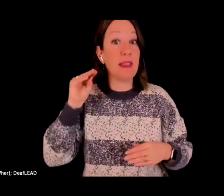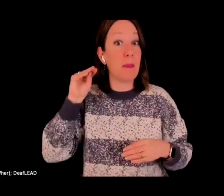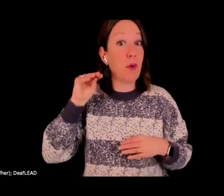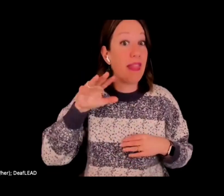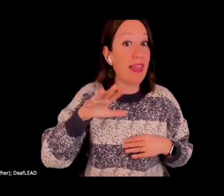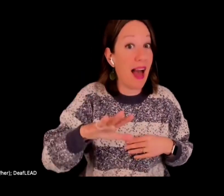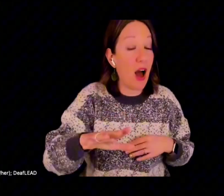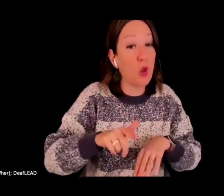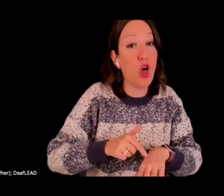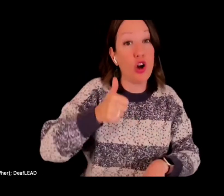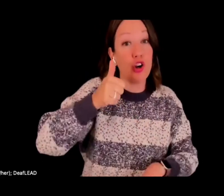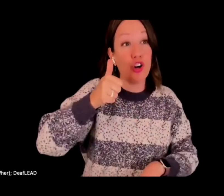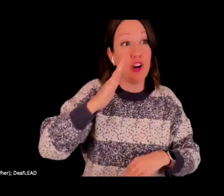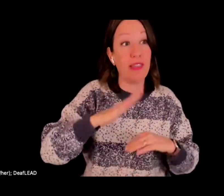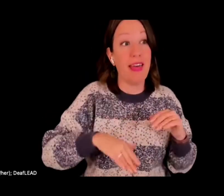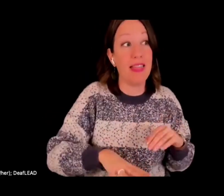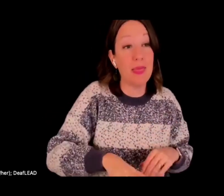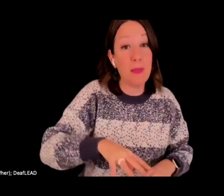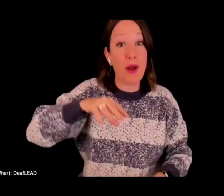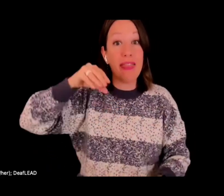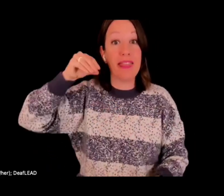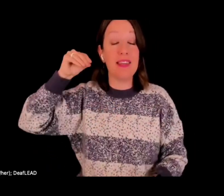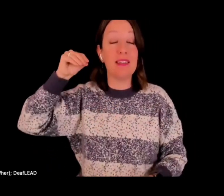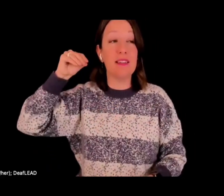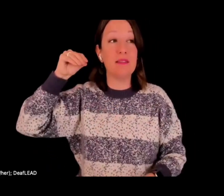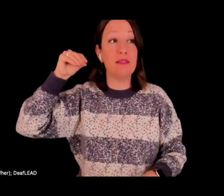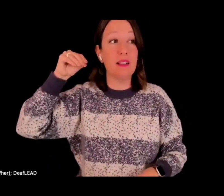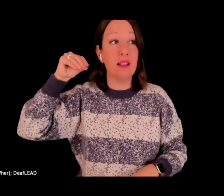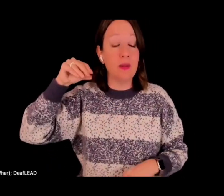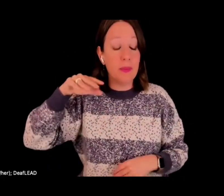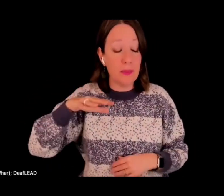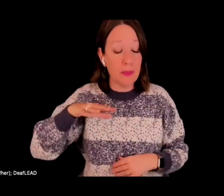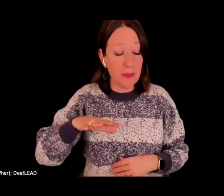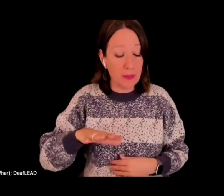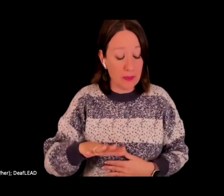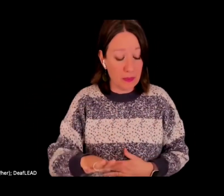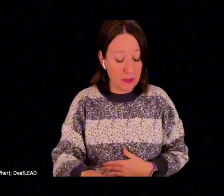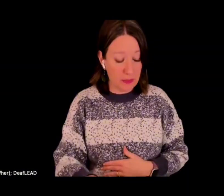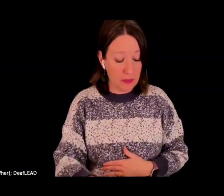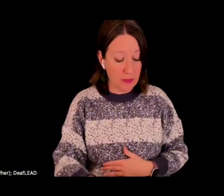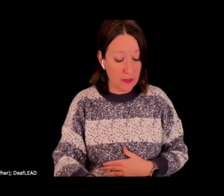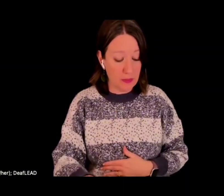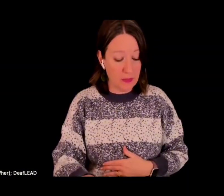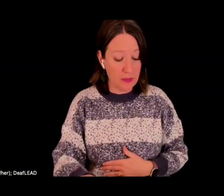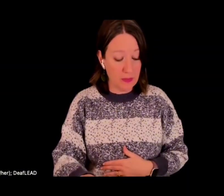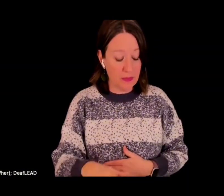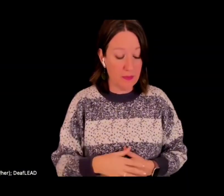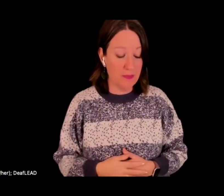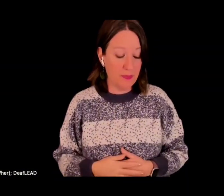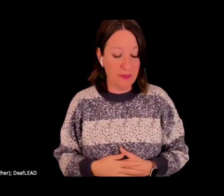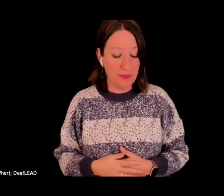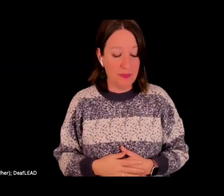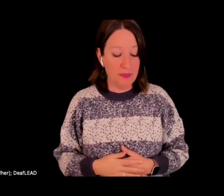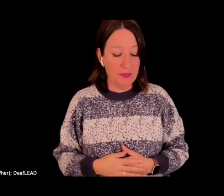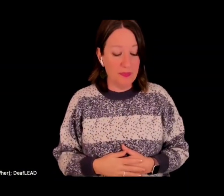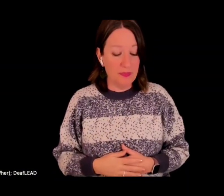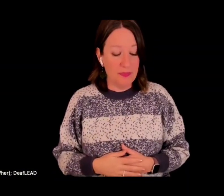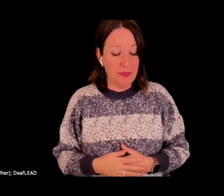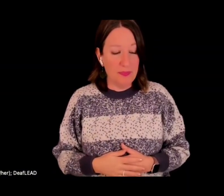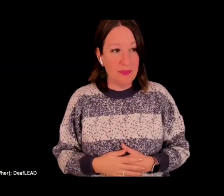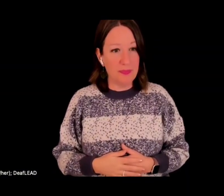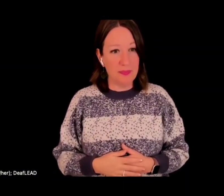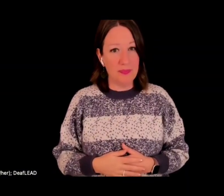Maybe try taking some deep breaths, maybe holding the breath as you exhale, pausing